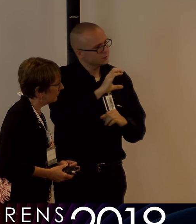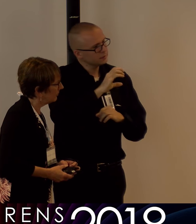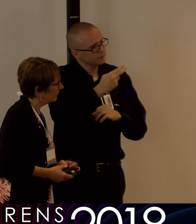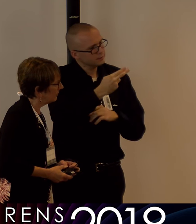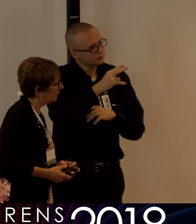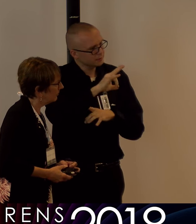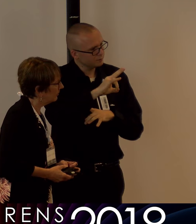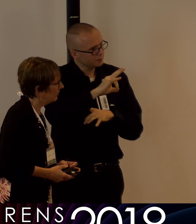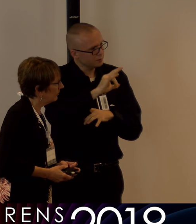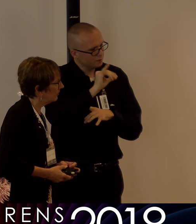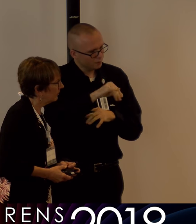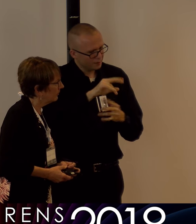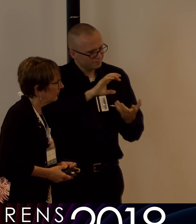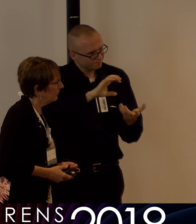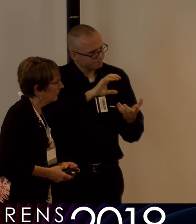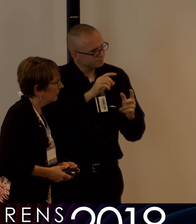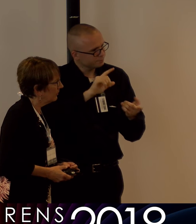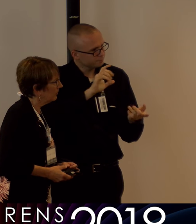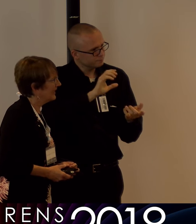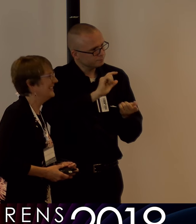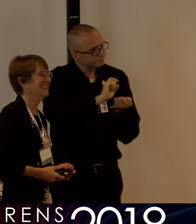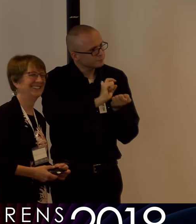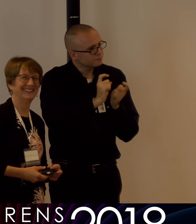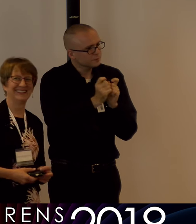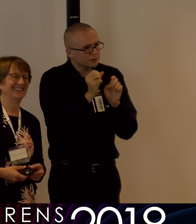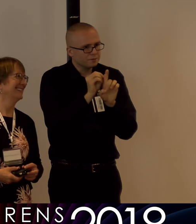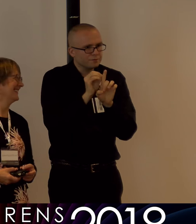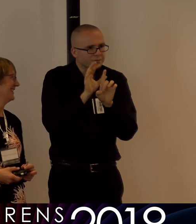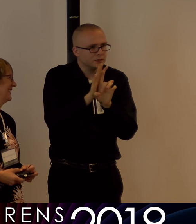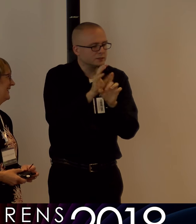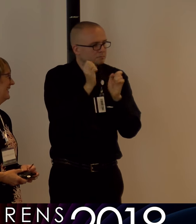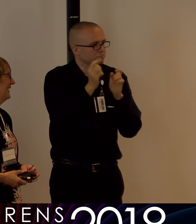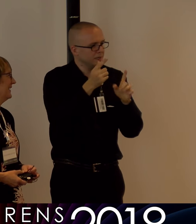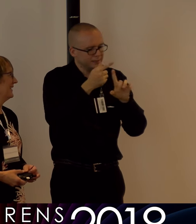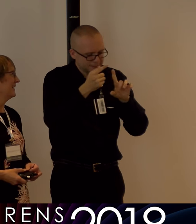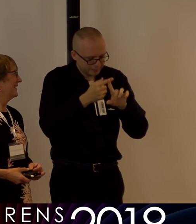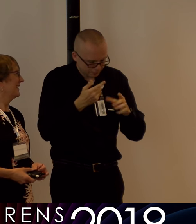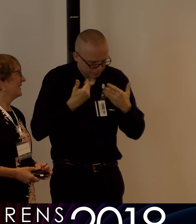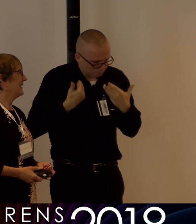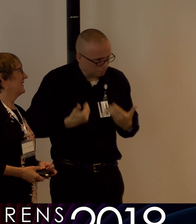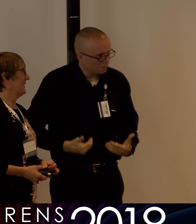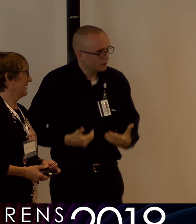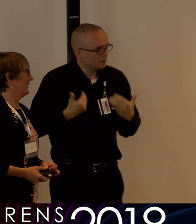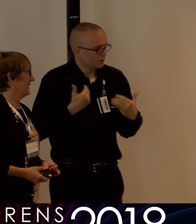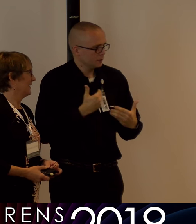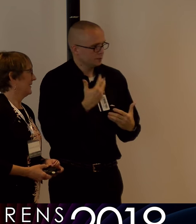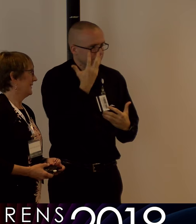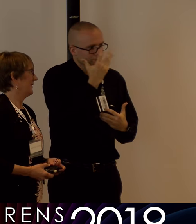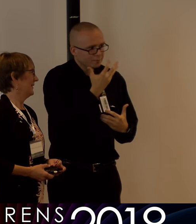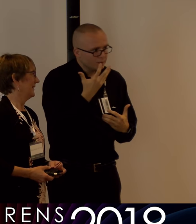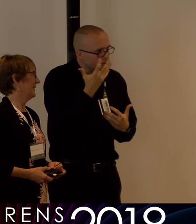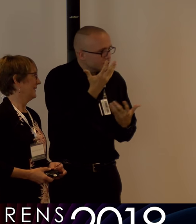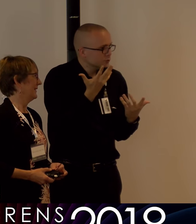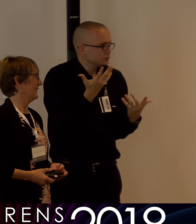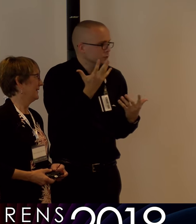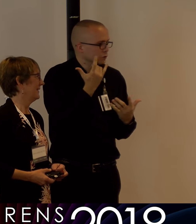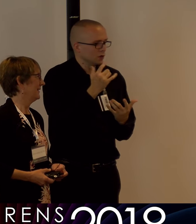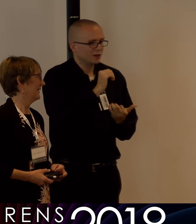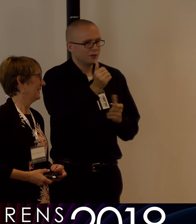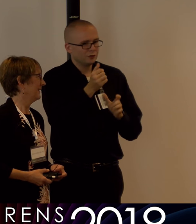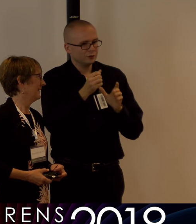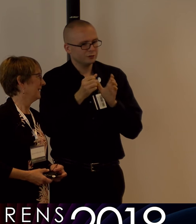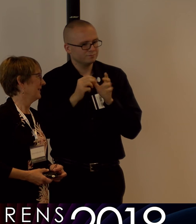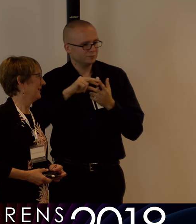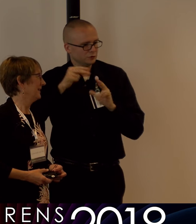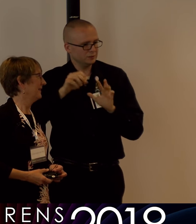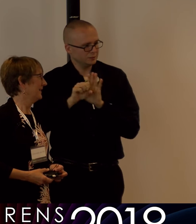ADHD7 gene and having that mutation affects so many different areas of the body, or some other genes, you know, syndromes can be